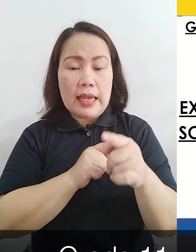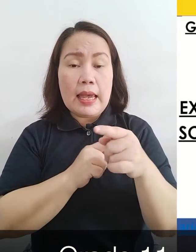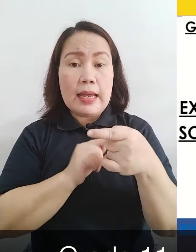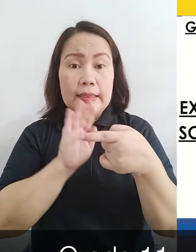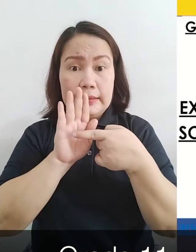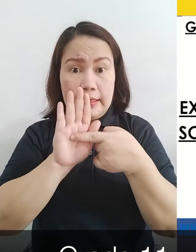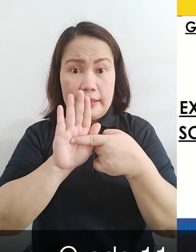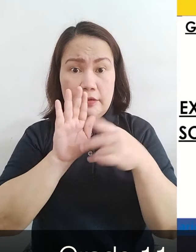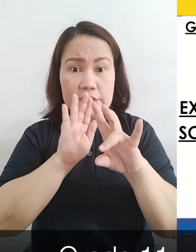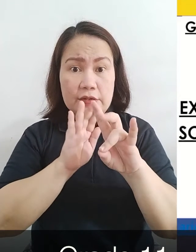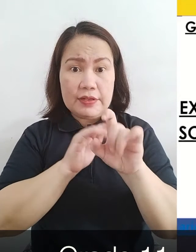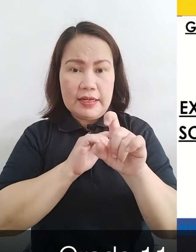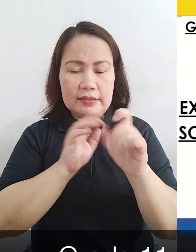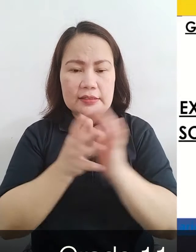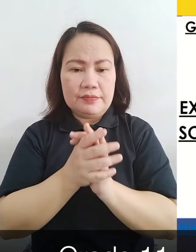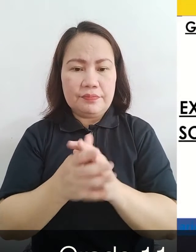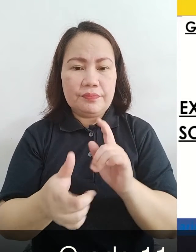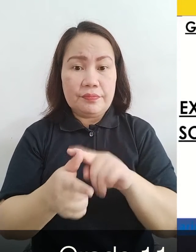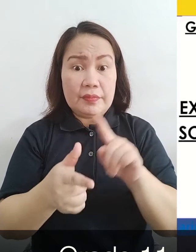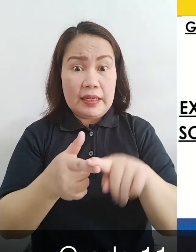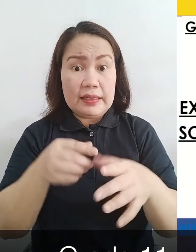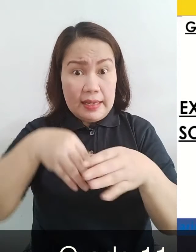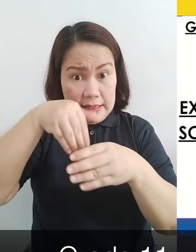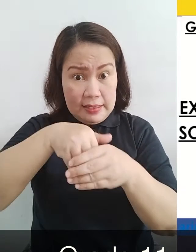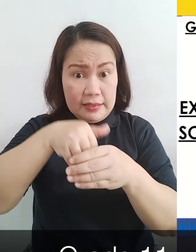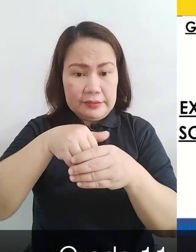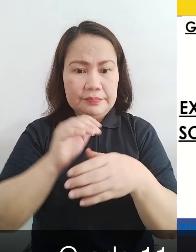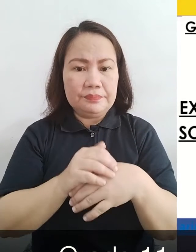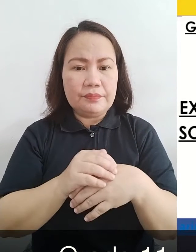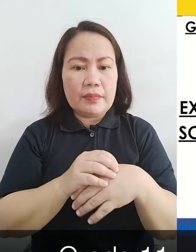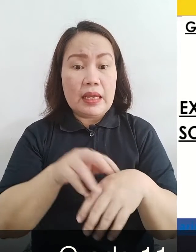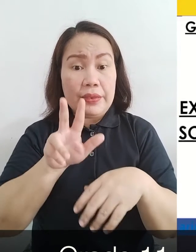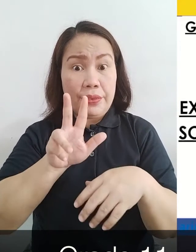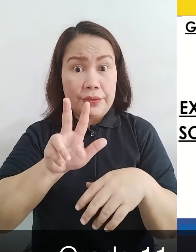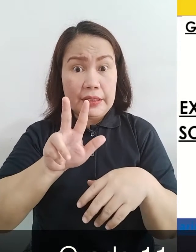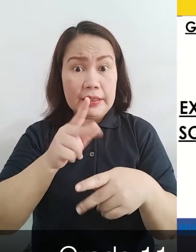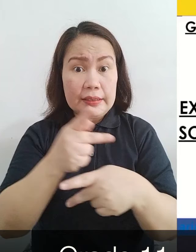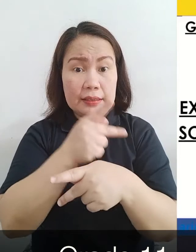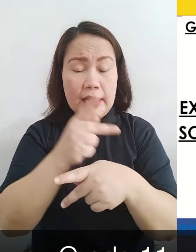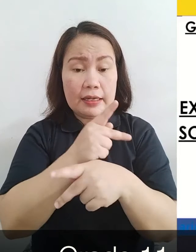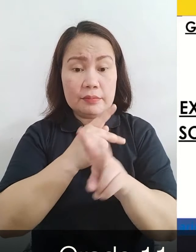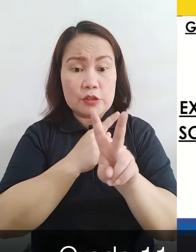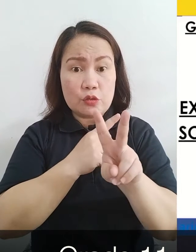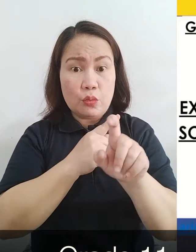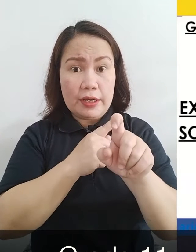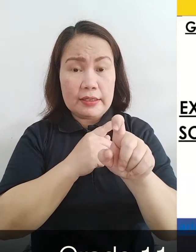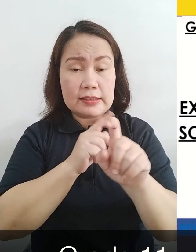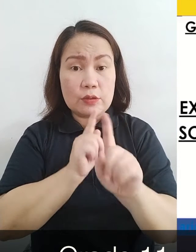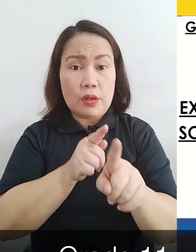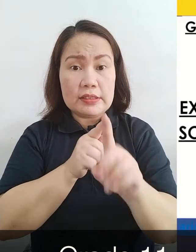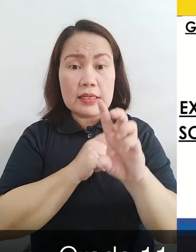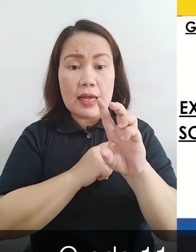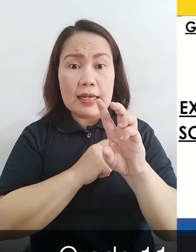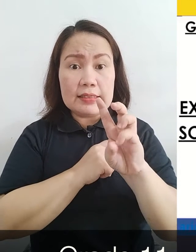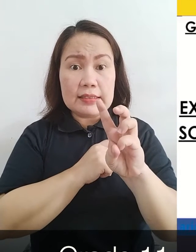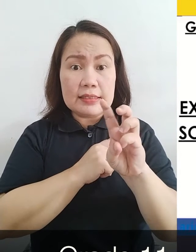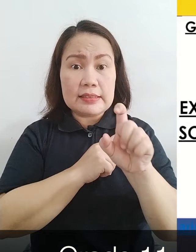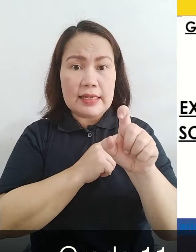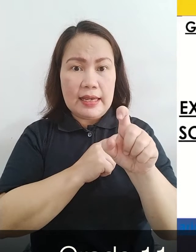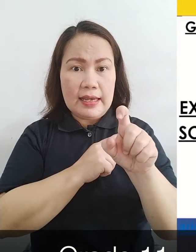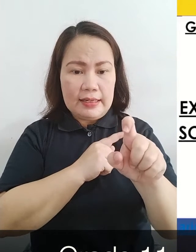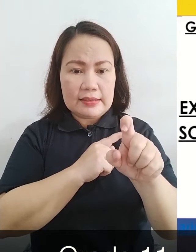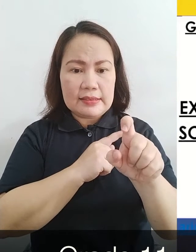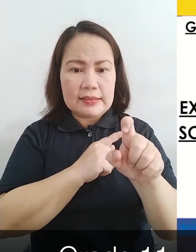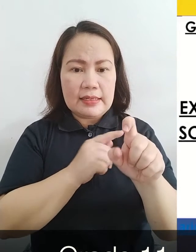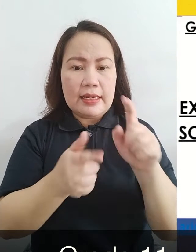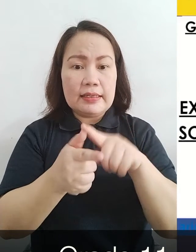is negative 7x. The inner term, 3 times 2x, that is positive